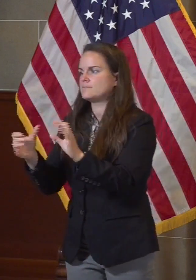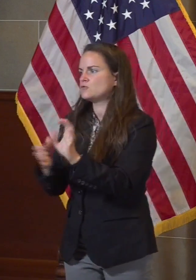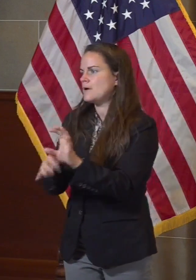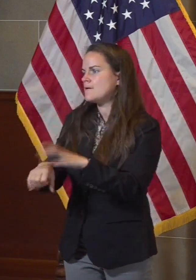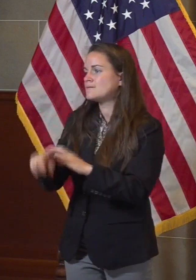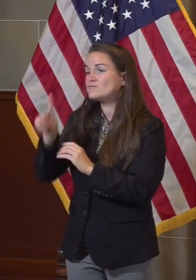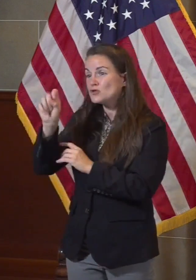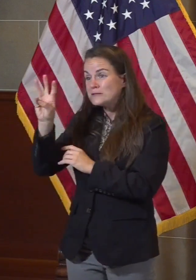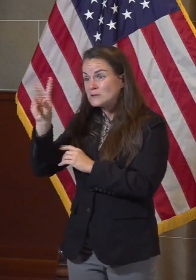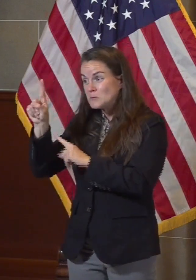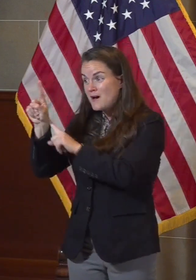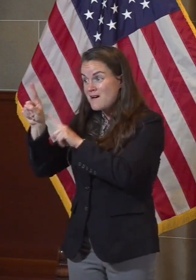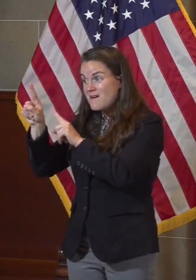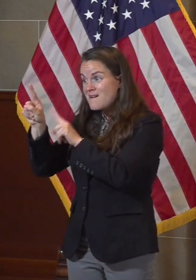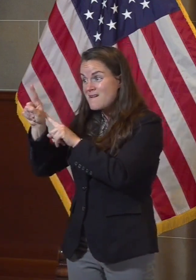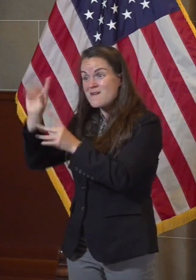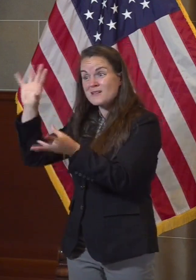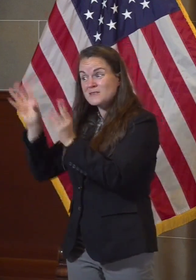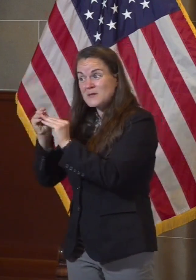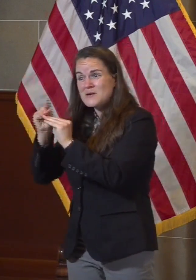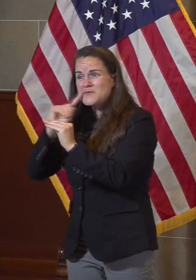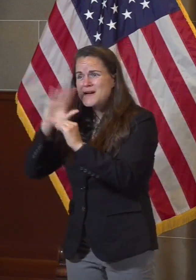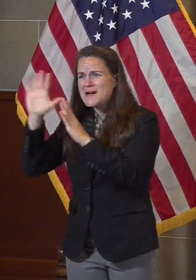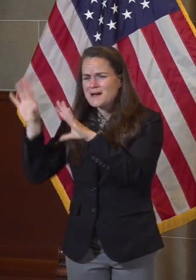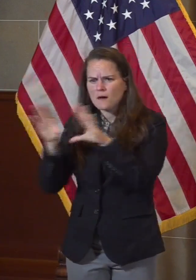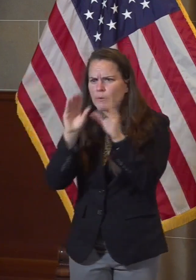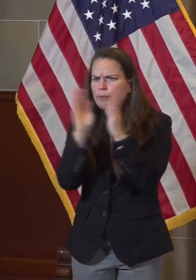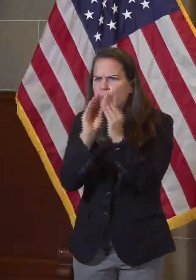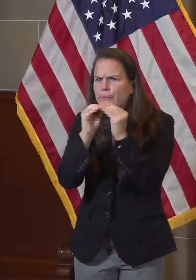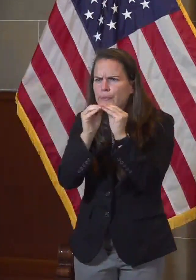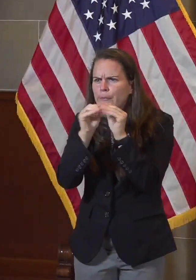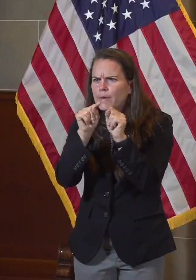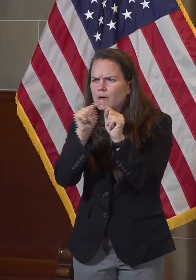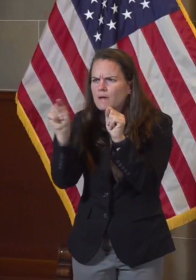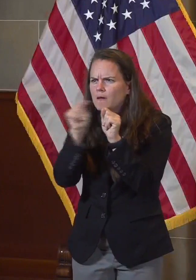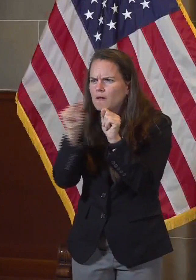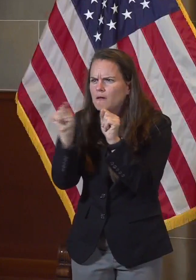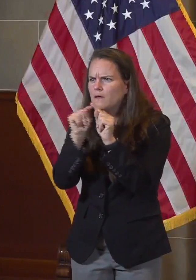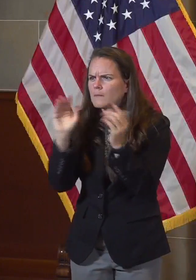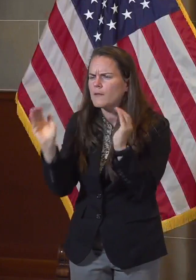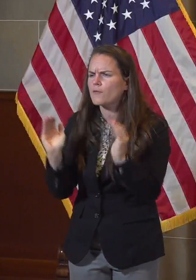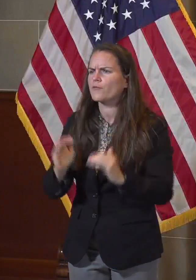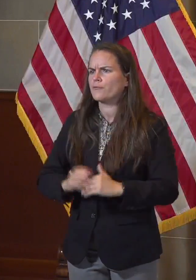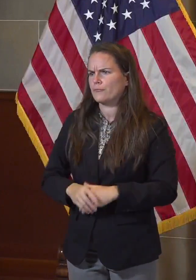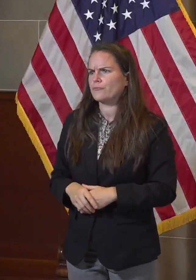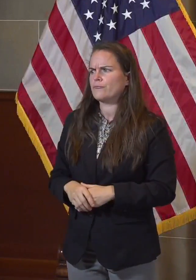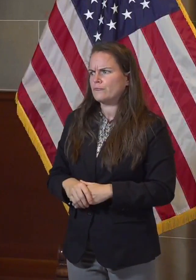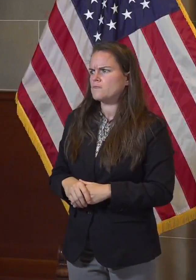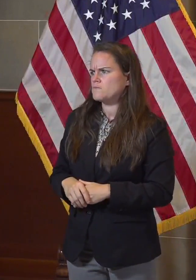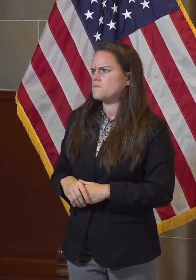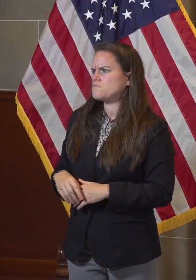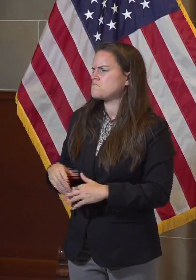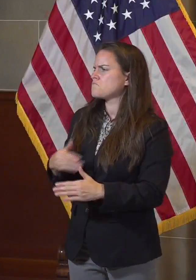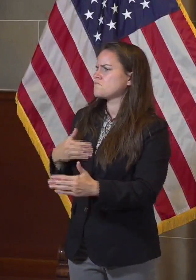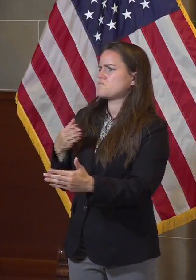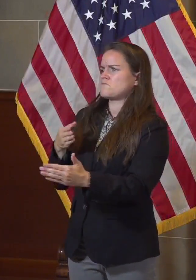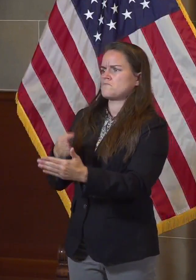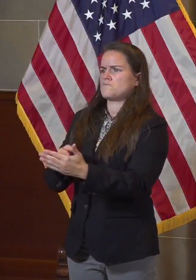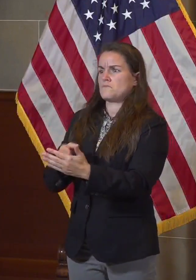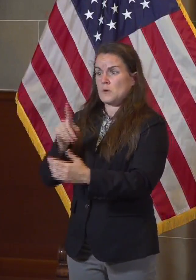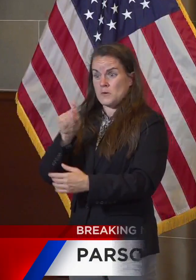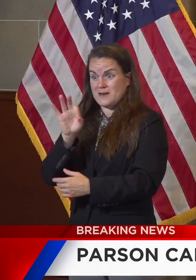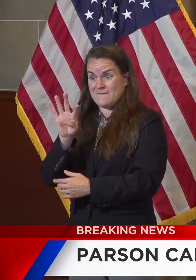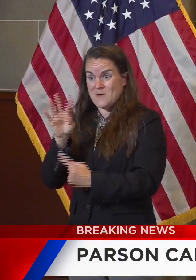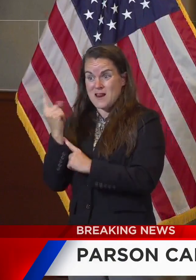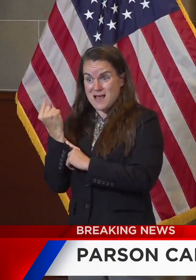161. Only 40 were charged in 2019 out of 194, and 61